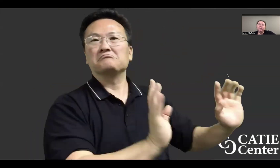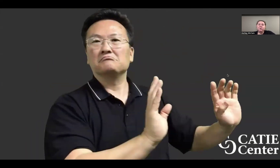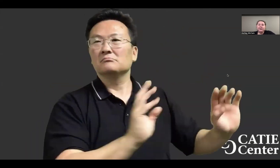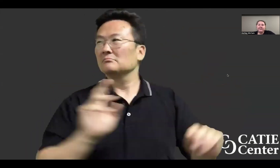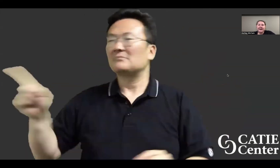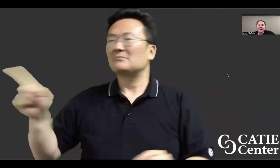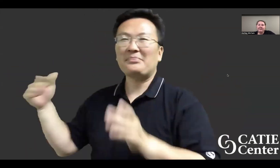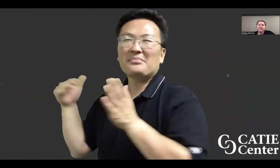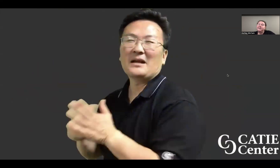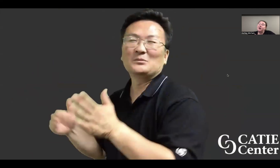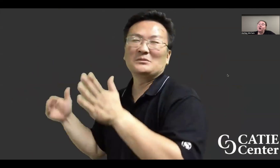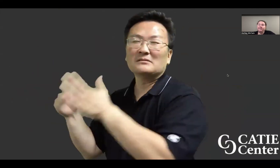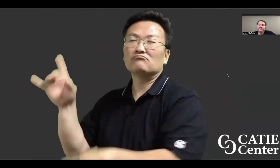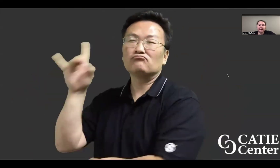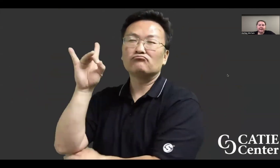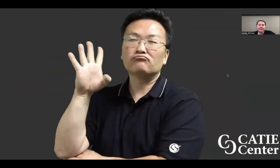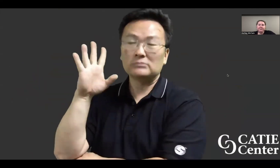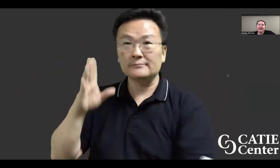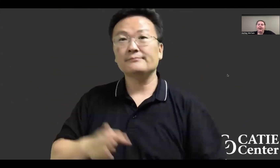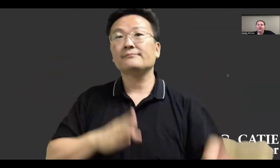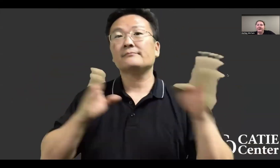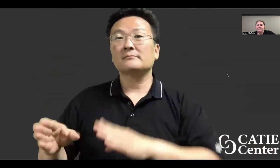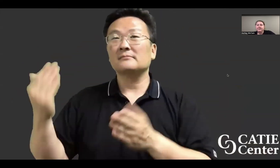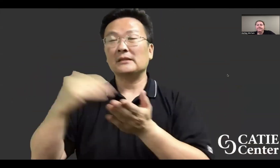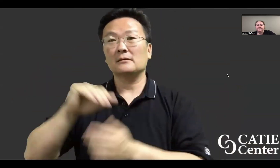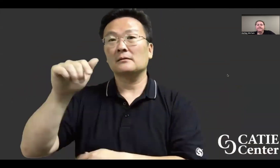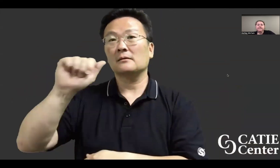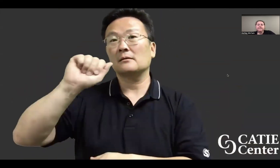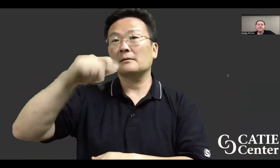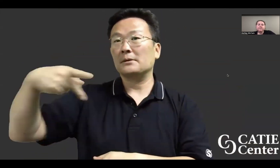to what they offer, which would be iOS.